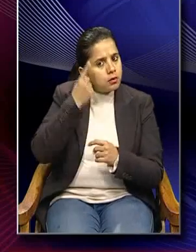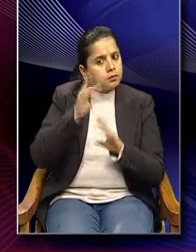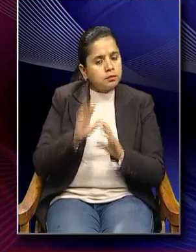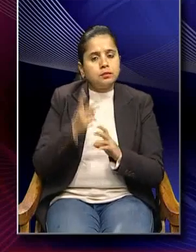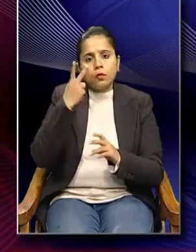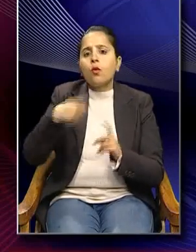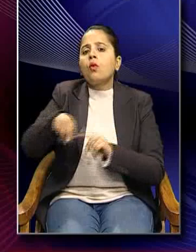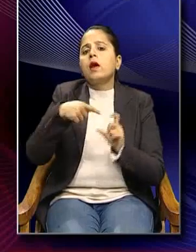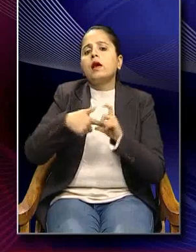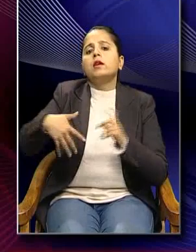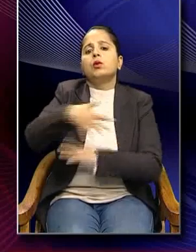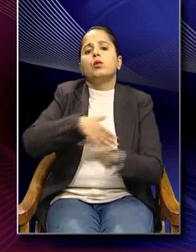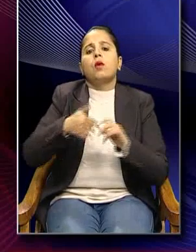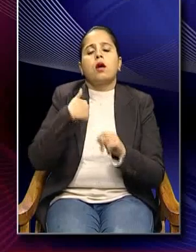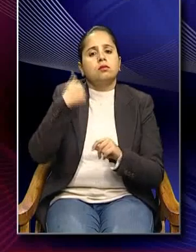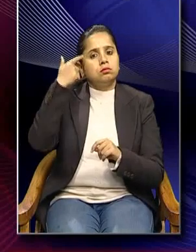for environmental